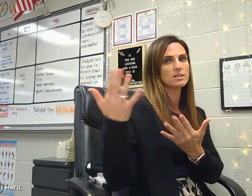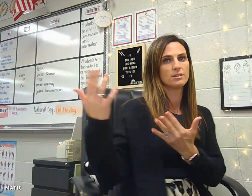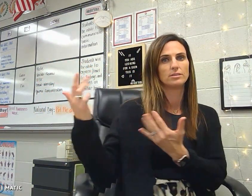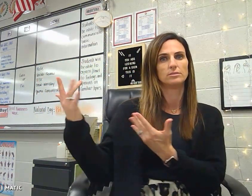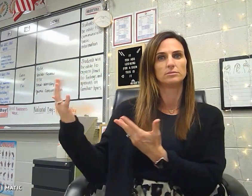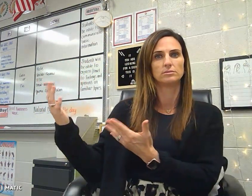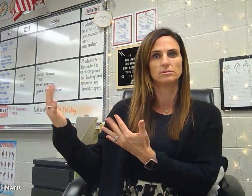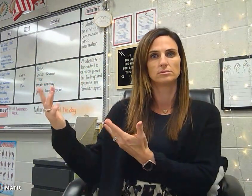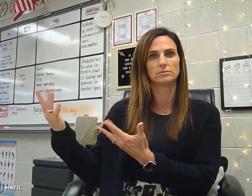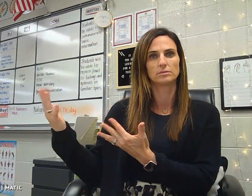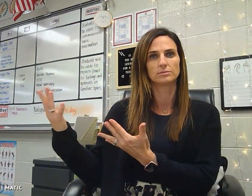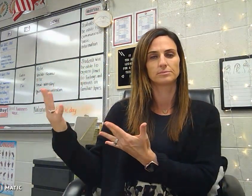wait.